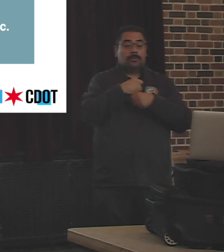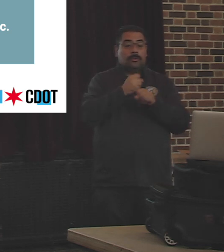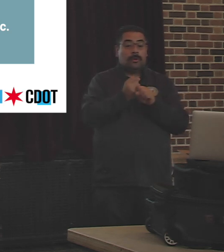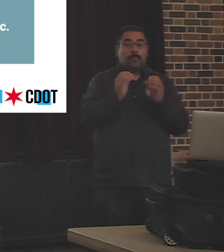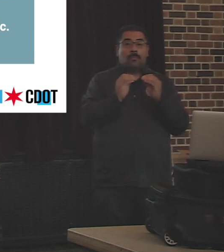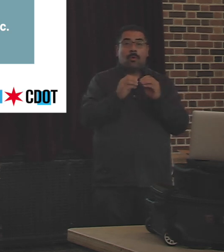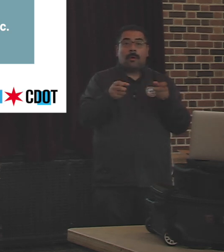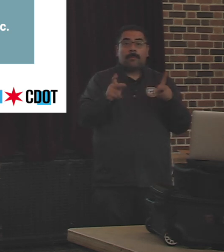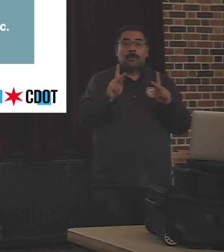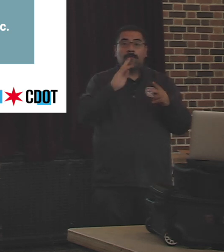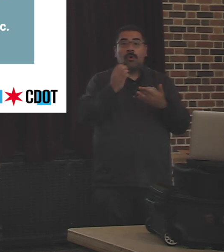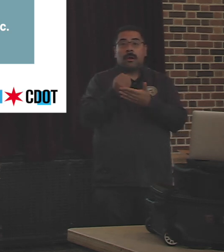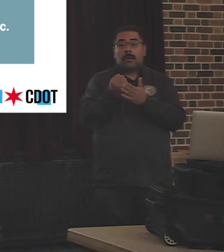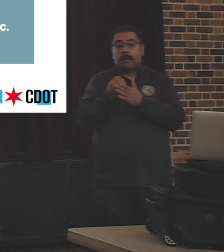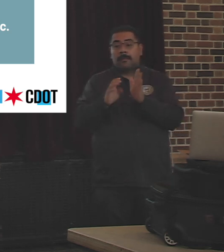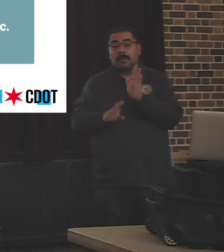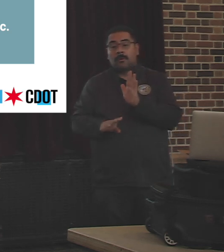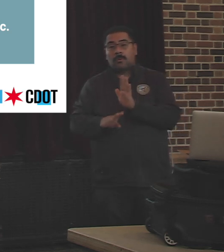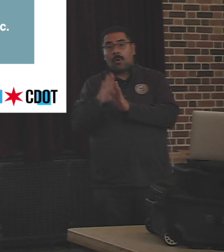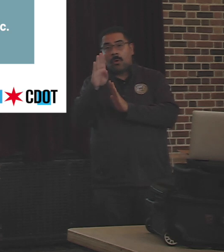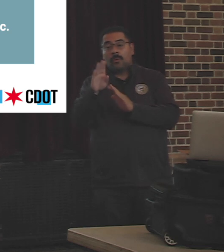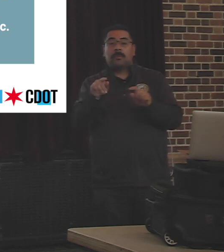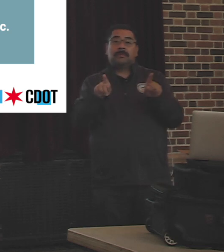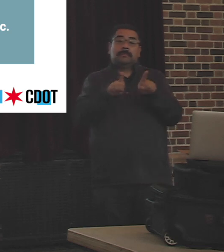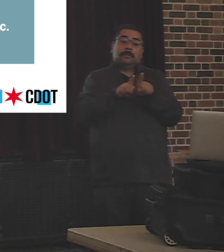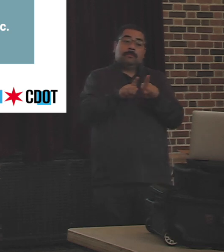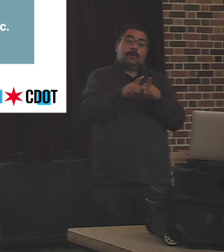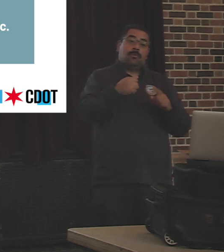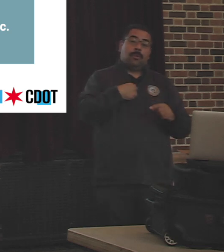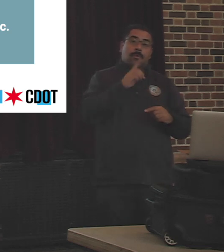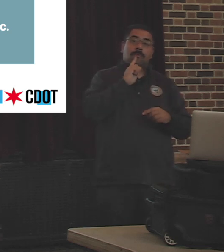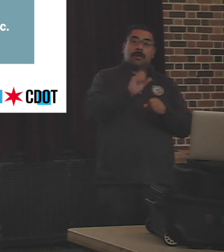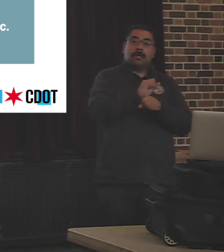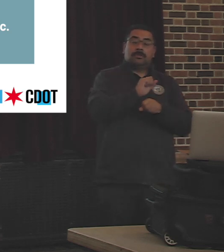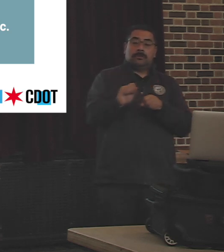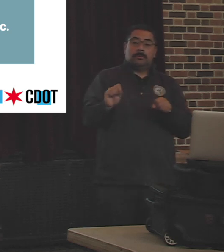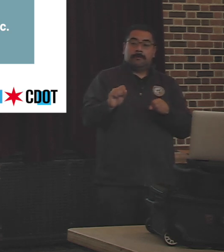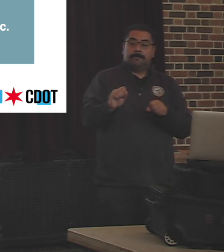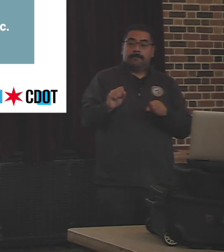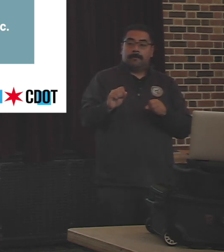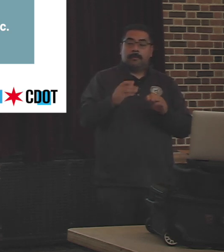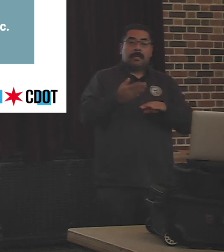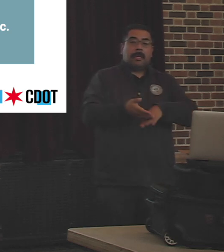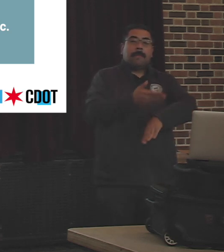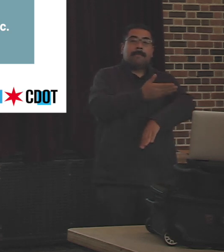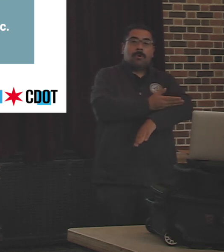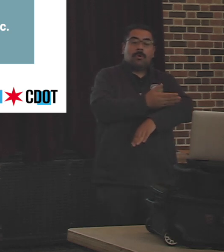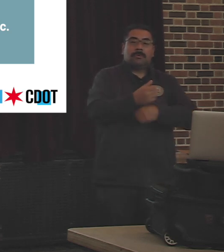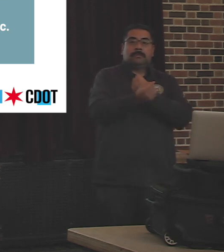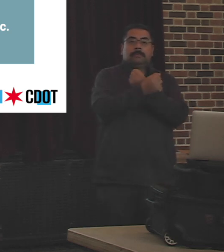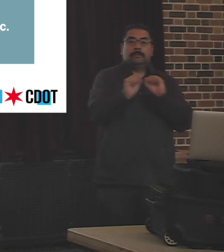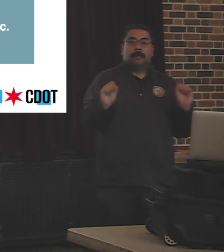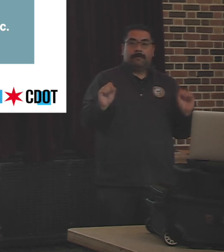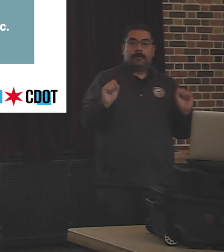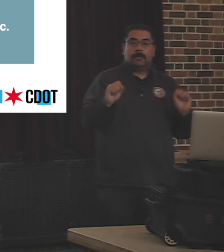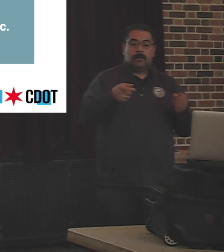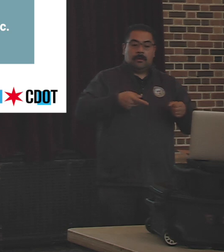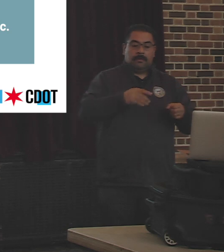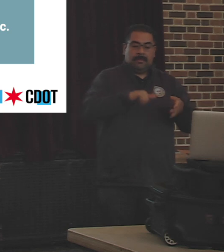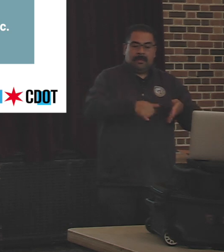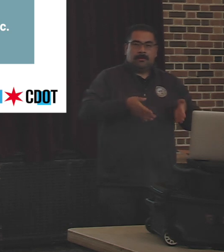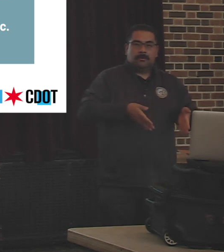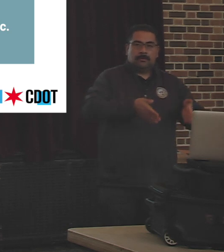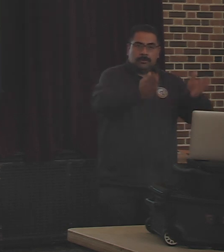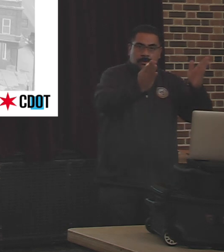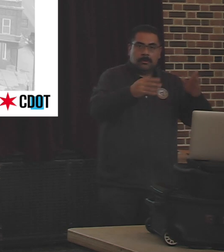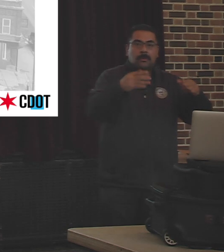opportunities for economic growth. At the same time, we will be actually improving the safety of the corridor.